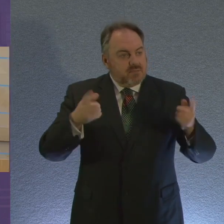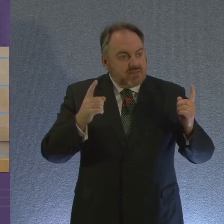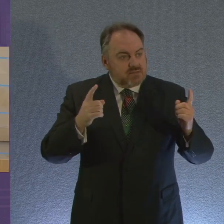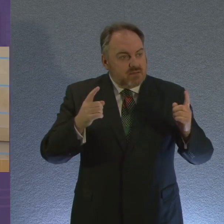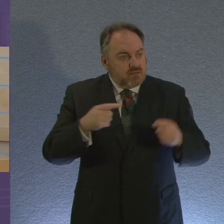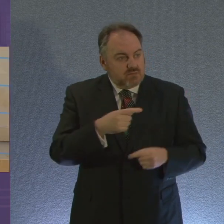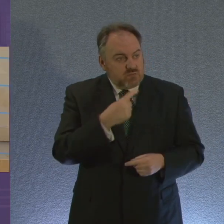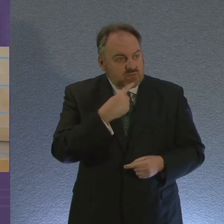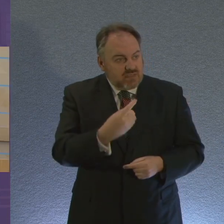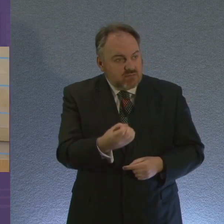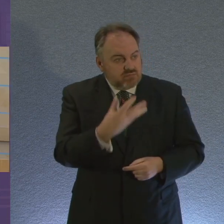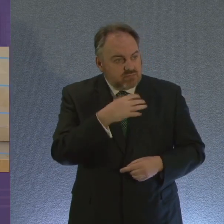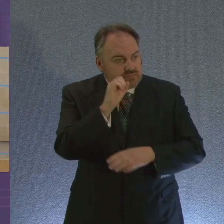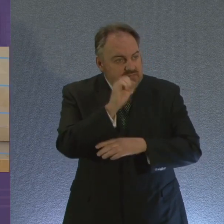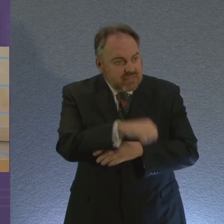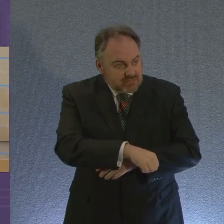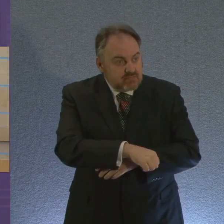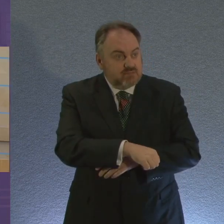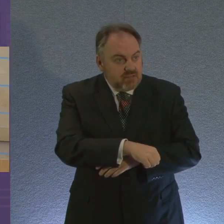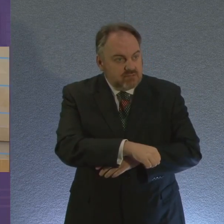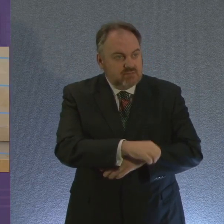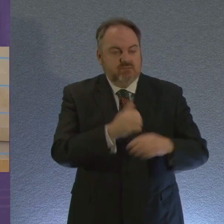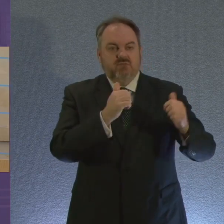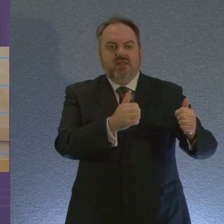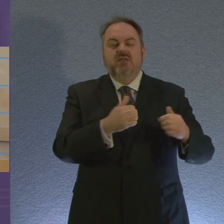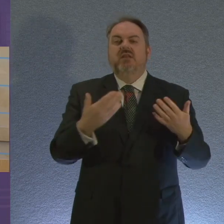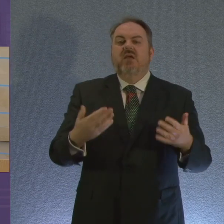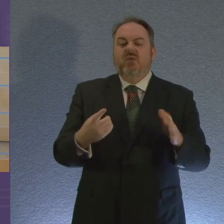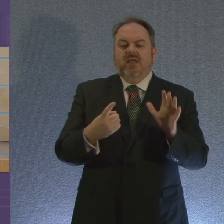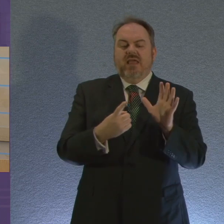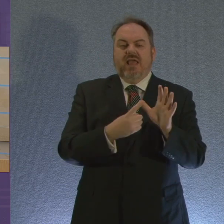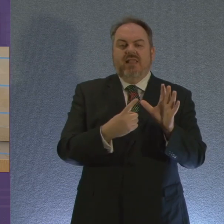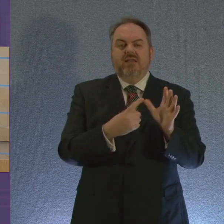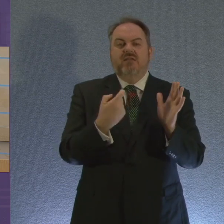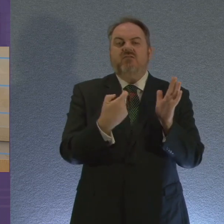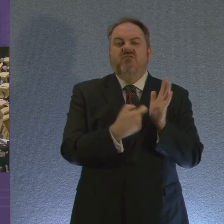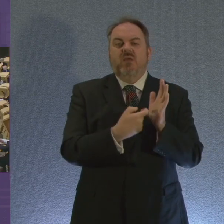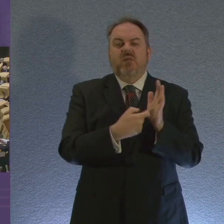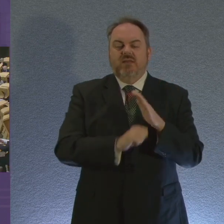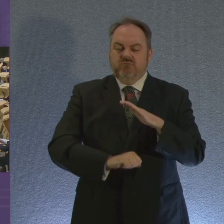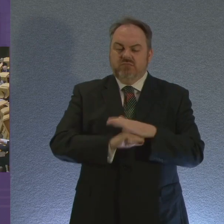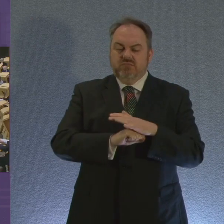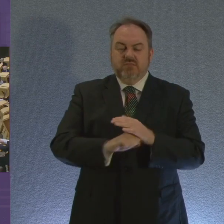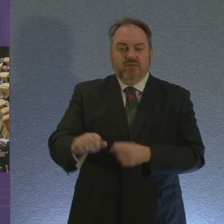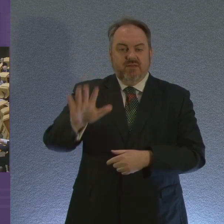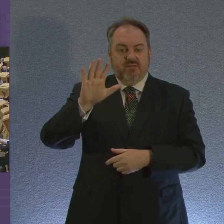record. Closing speeches. Alec Rowley, please, up to 5 minutes.